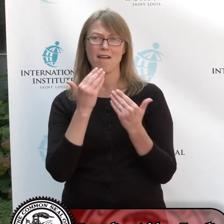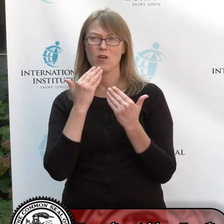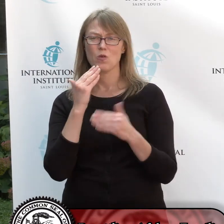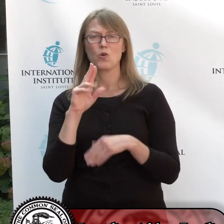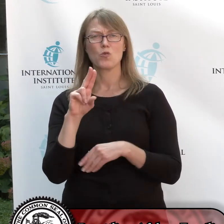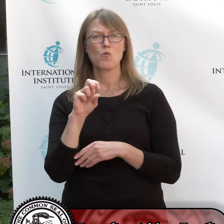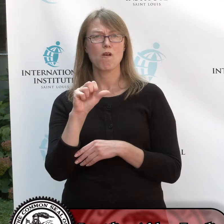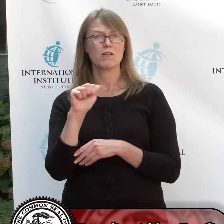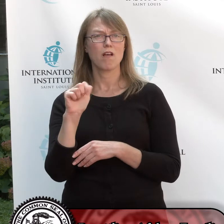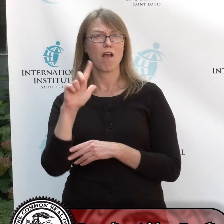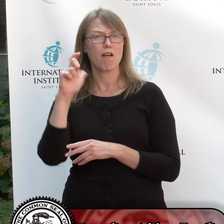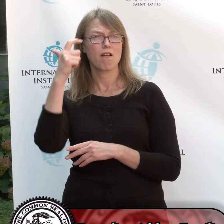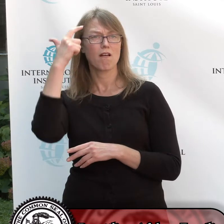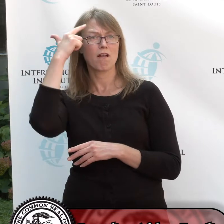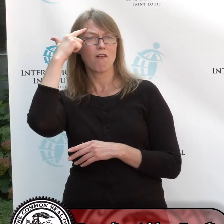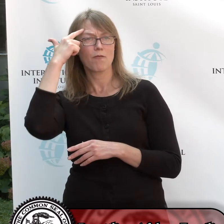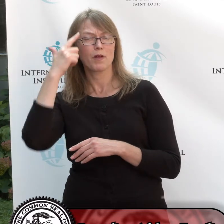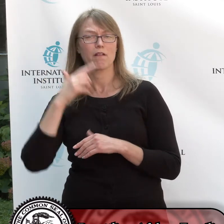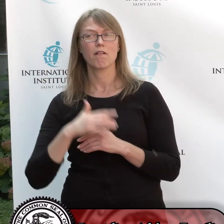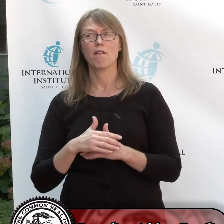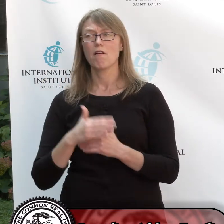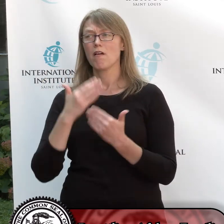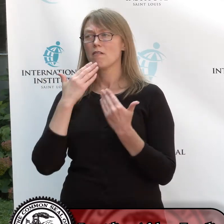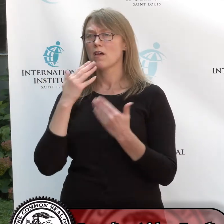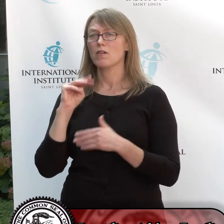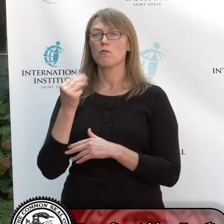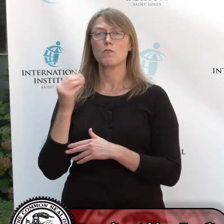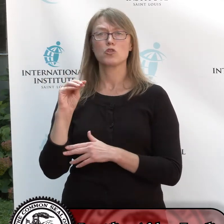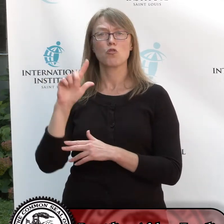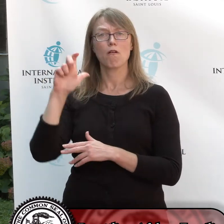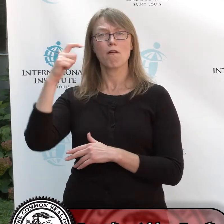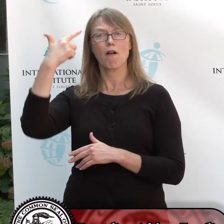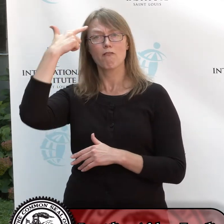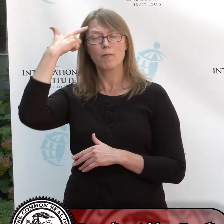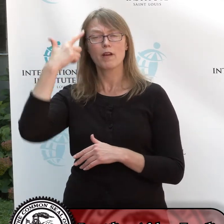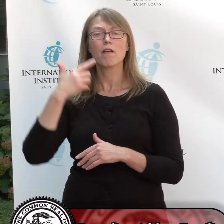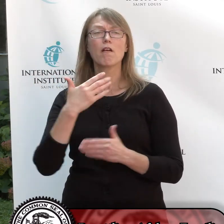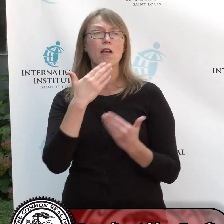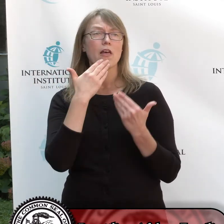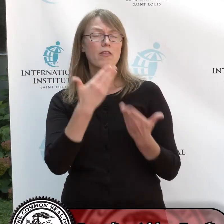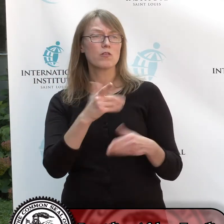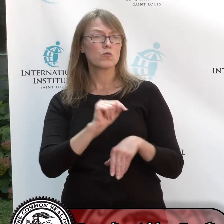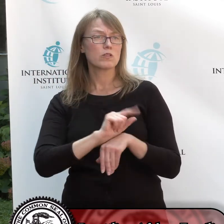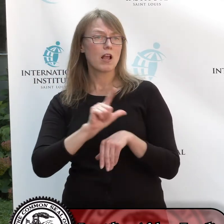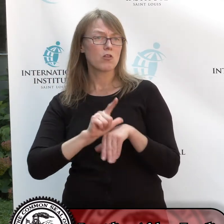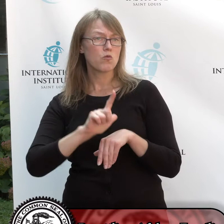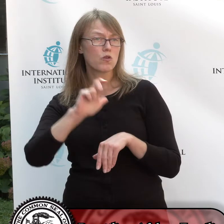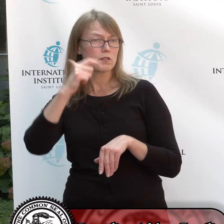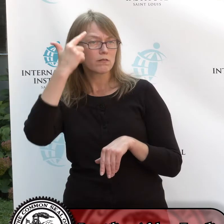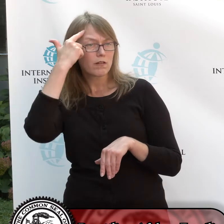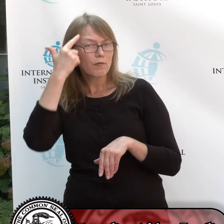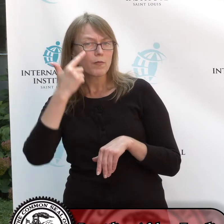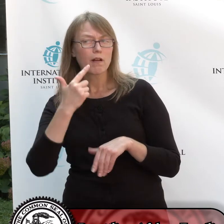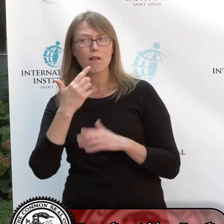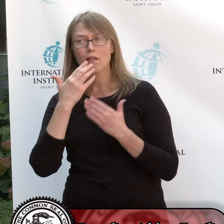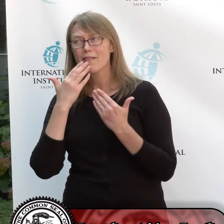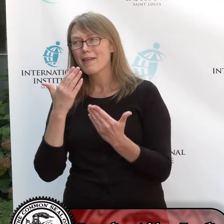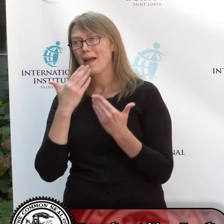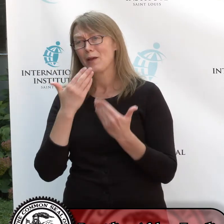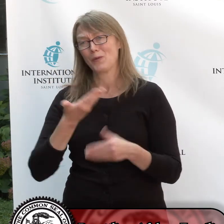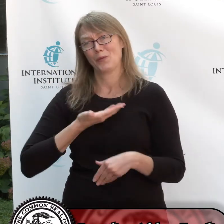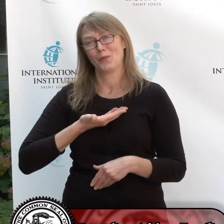the government of Missouri and the St. Louisian that they are welcoming Afghans